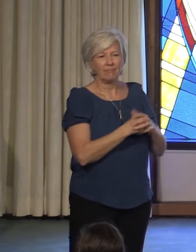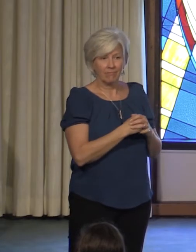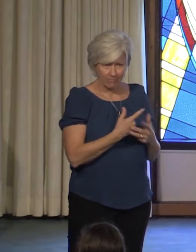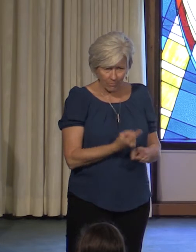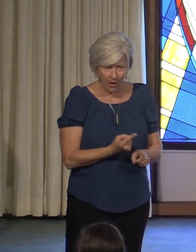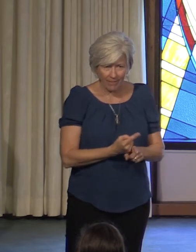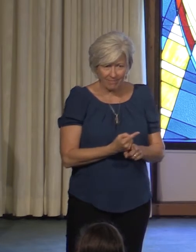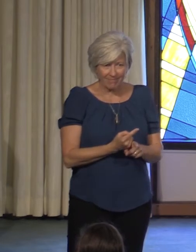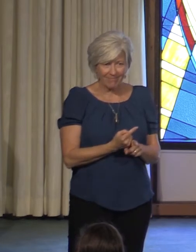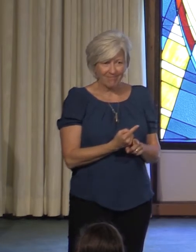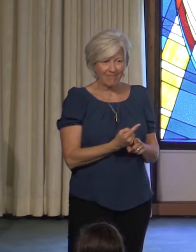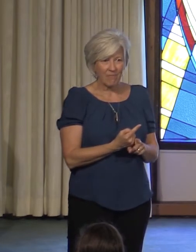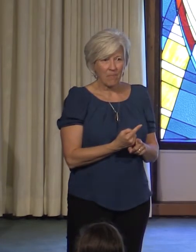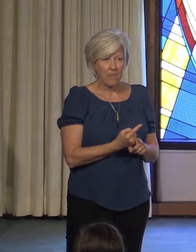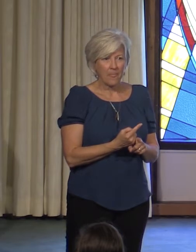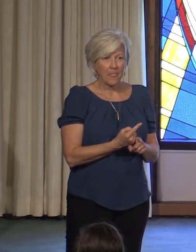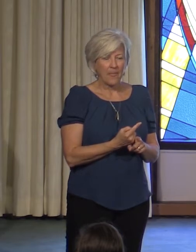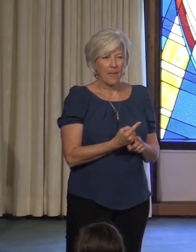Right?